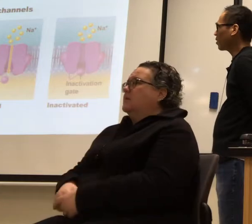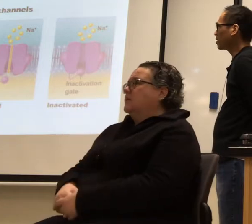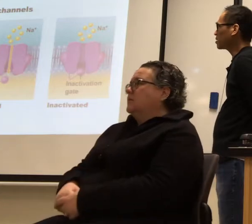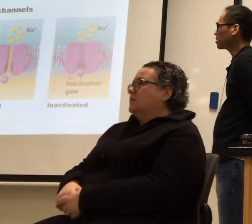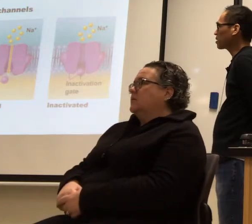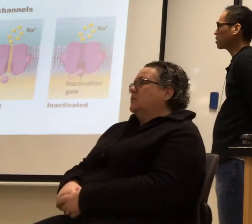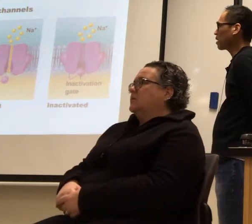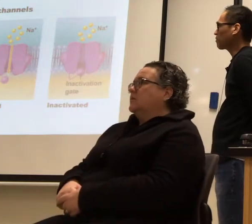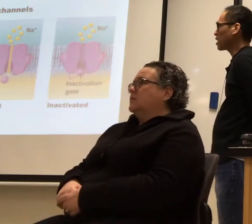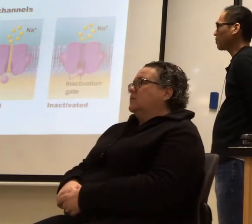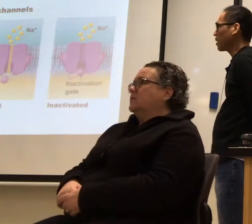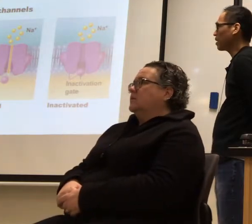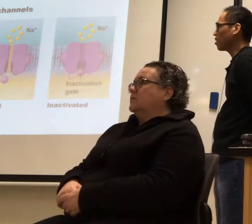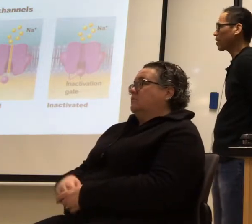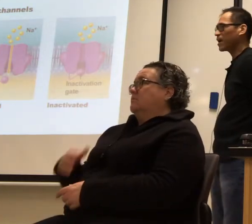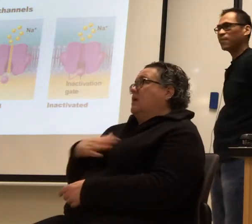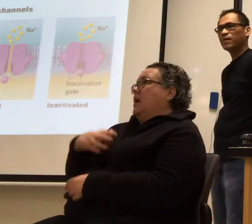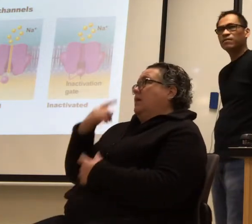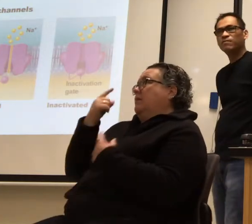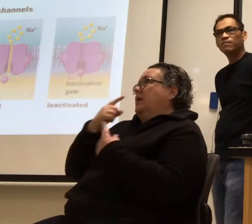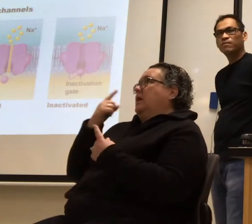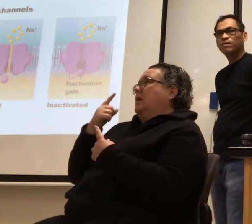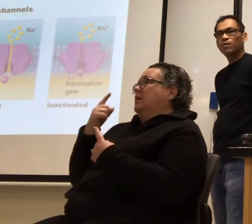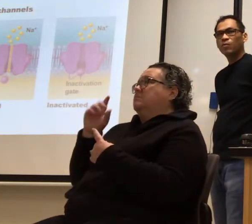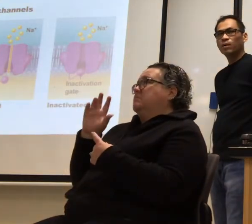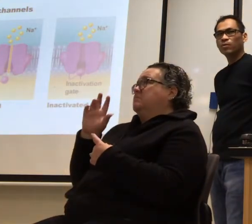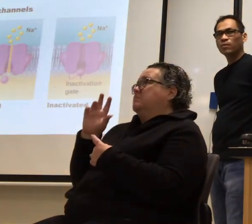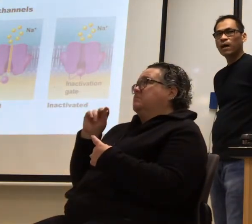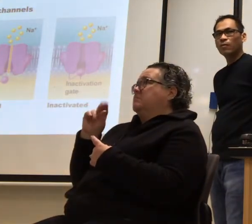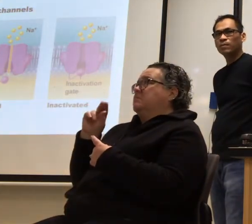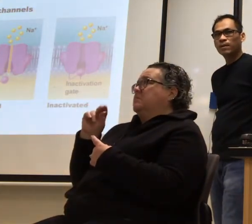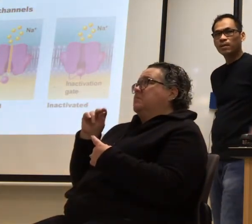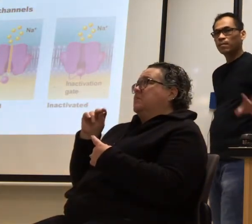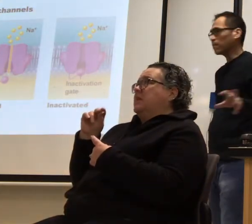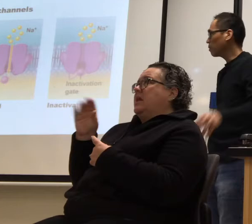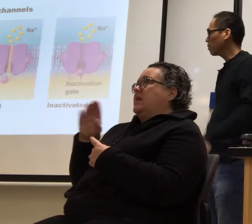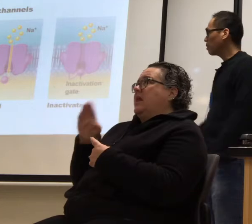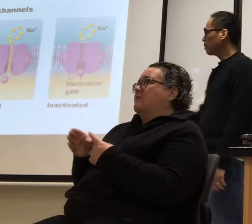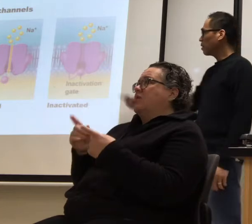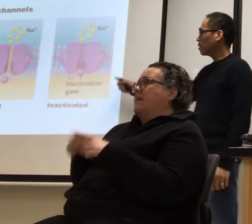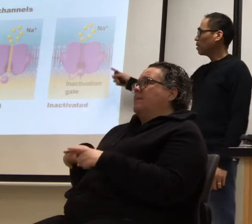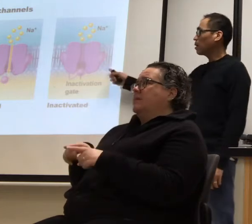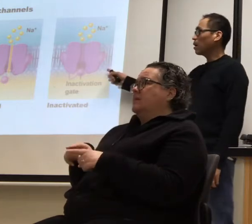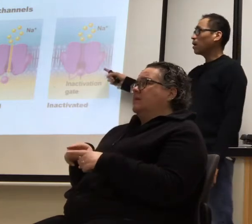something? One doesn't, off the top of my head, no, I can't think of one where that would be a